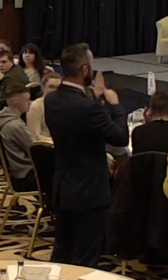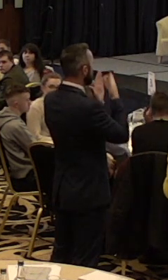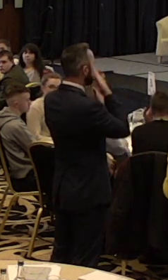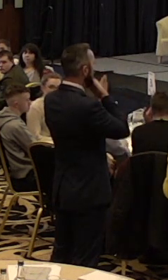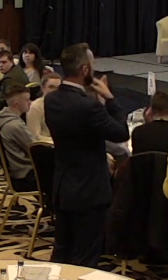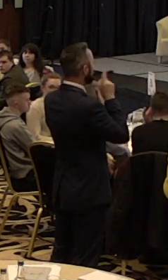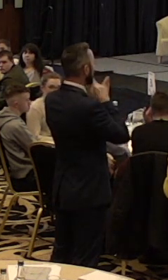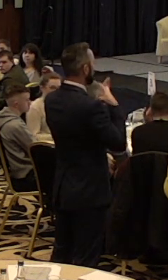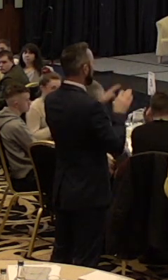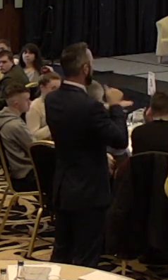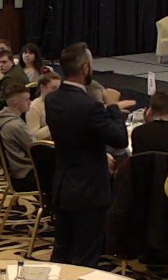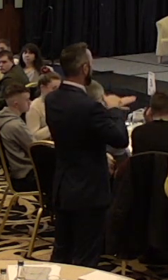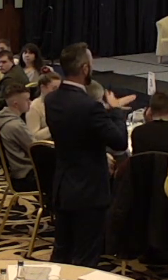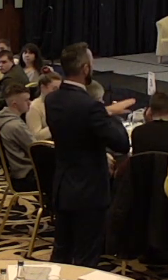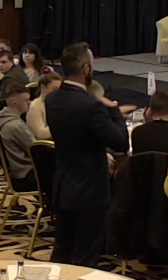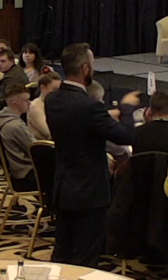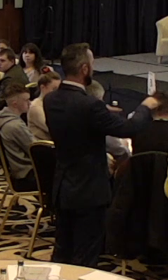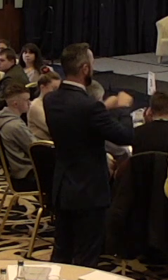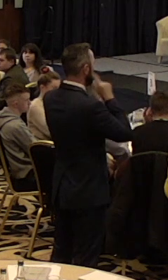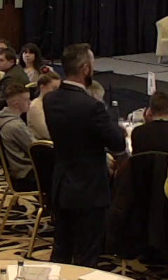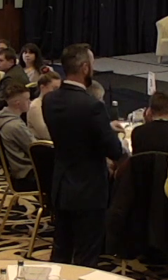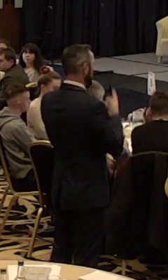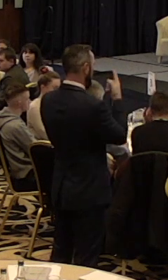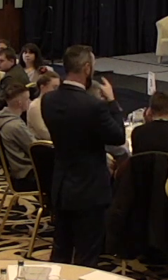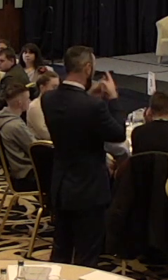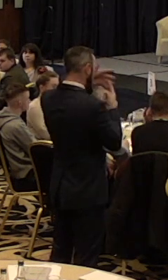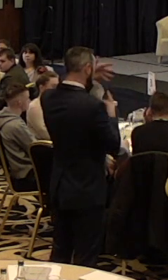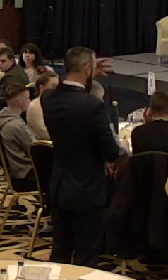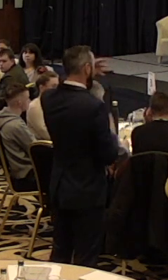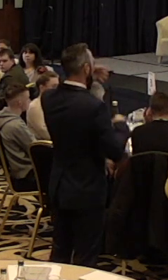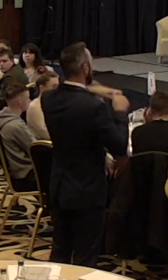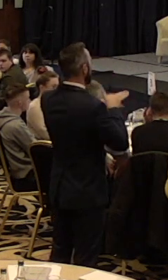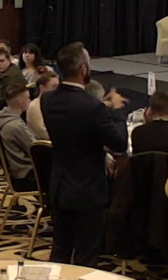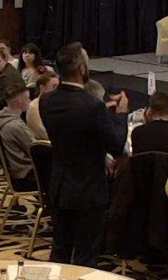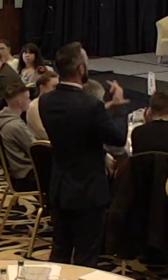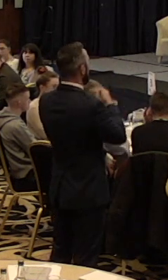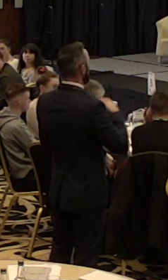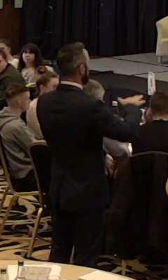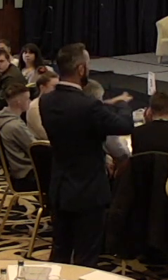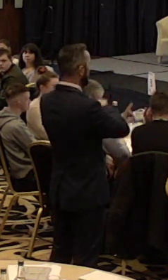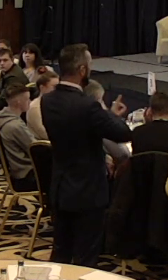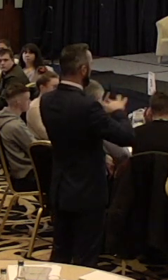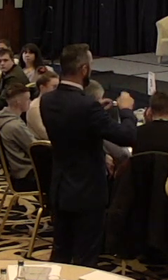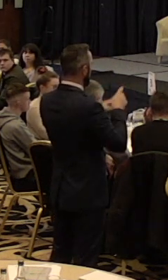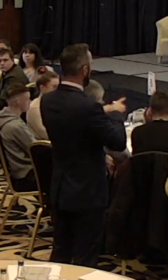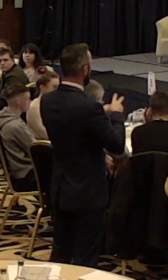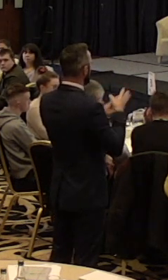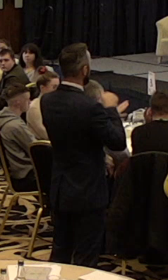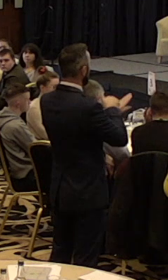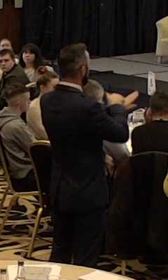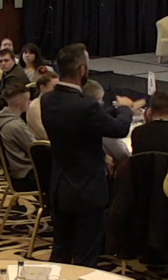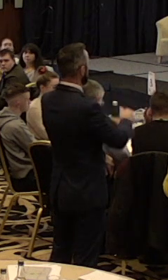does affect life choices, but it is only one of many things that affect it. Family, environment also affect it.